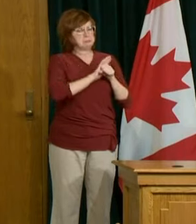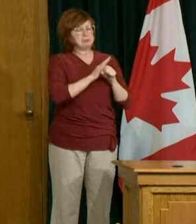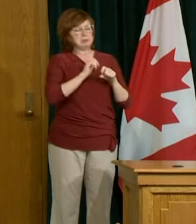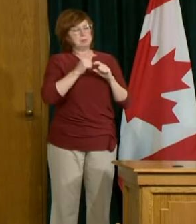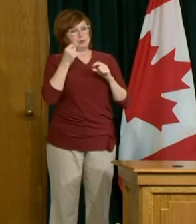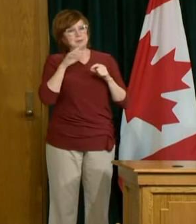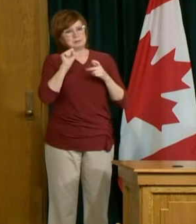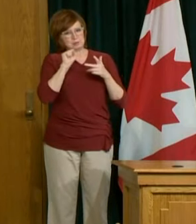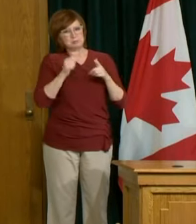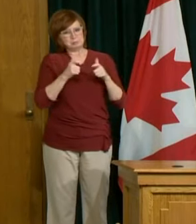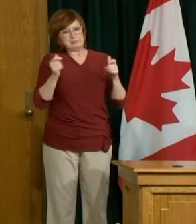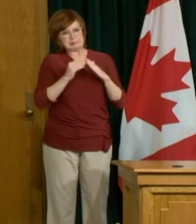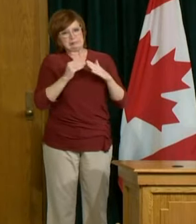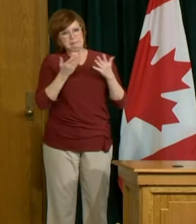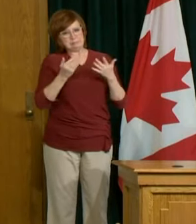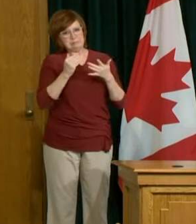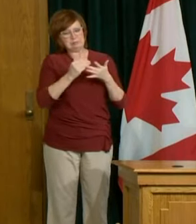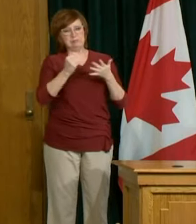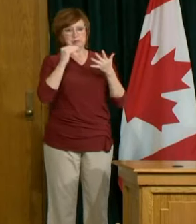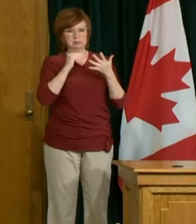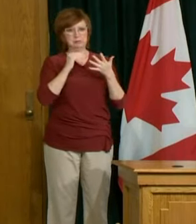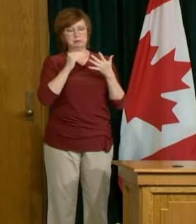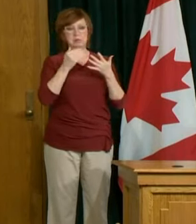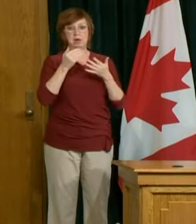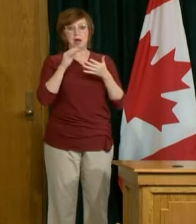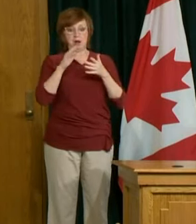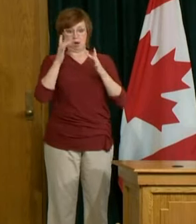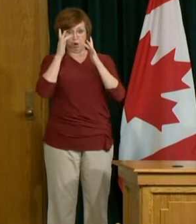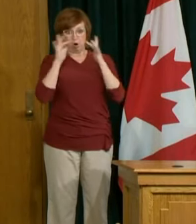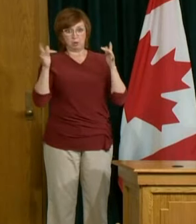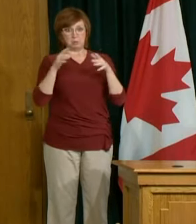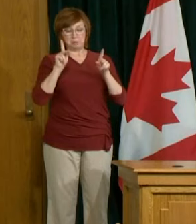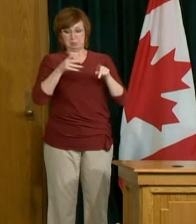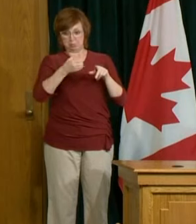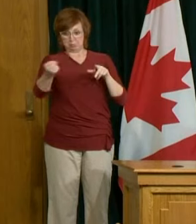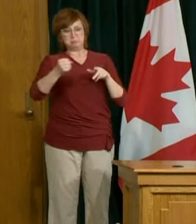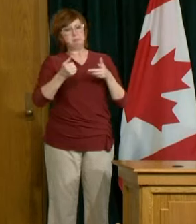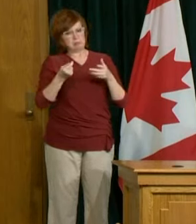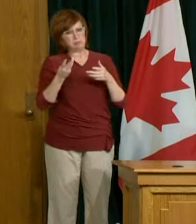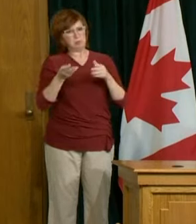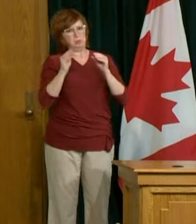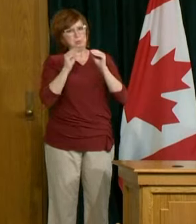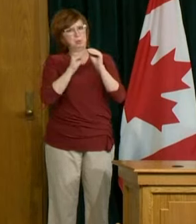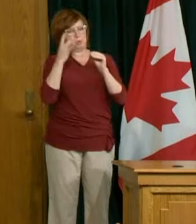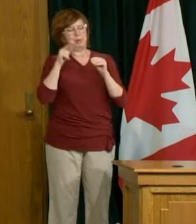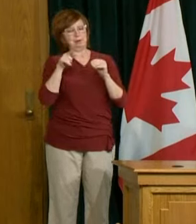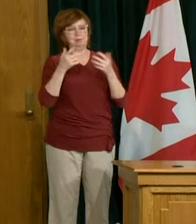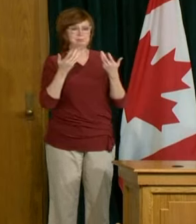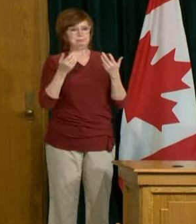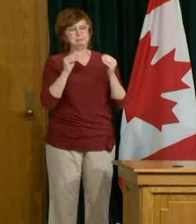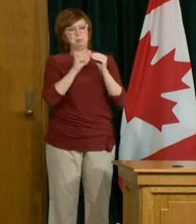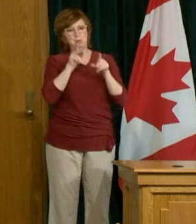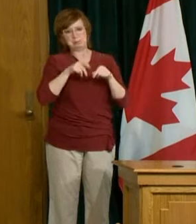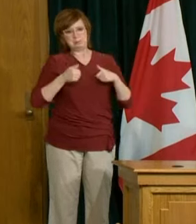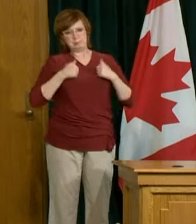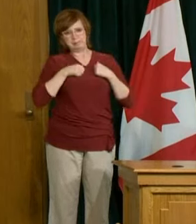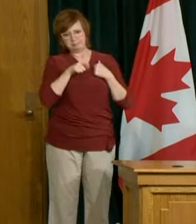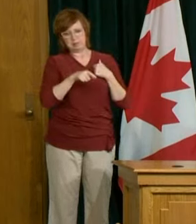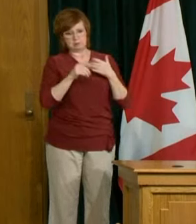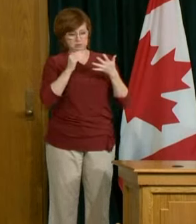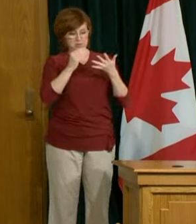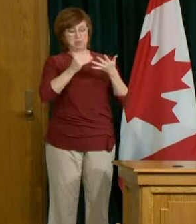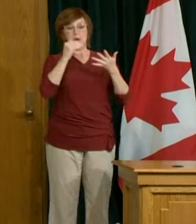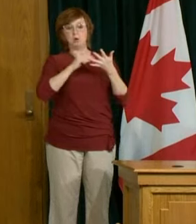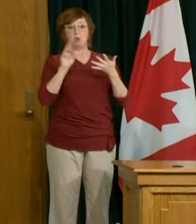size, slightly higher hospitalizations. But Regina, similarly, there is currently